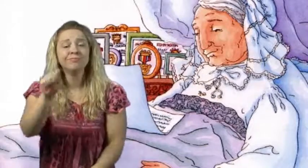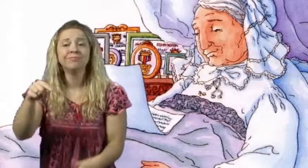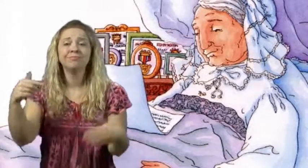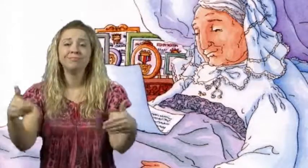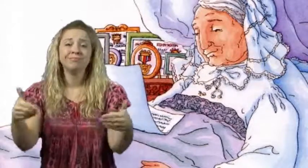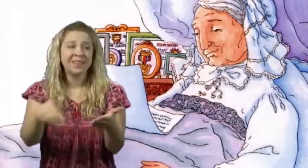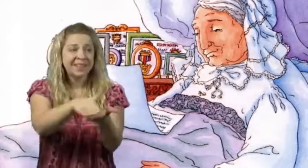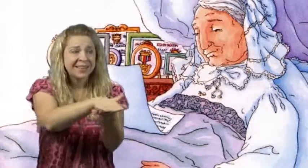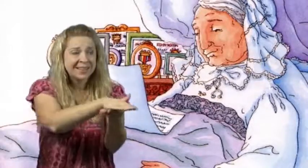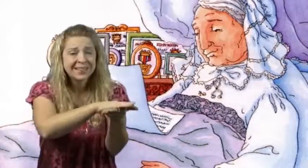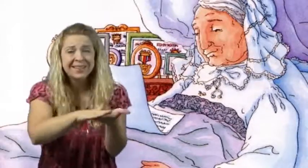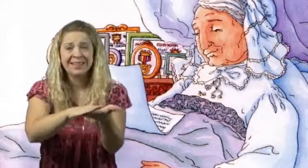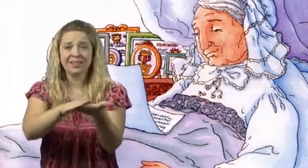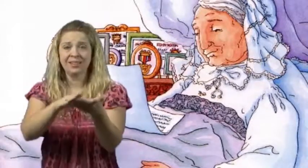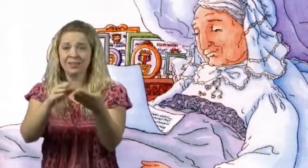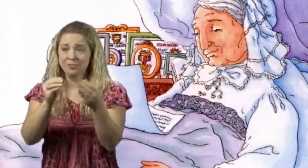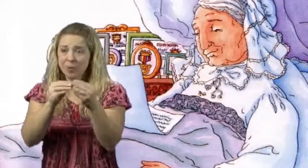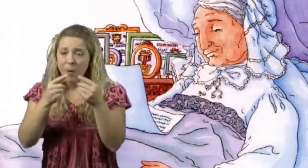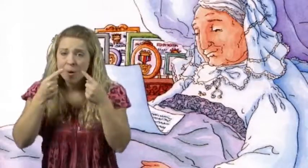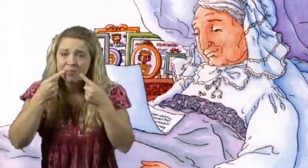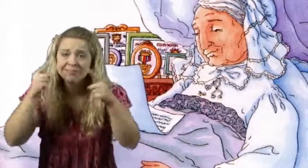She helped make hospitals clean and efficient.